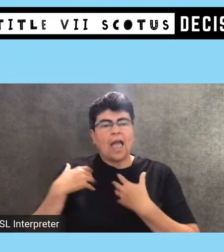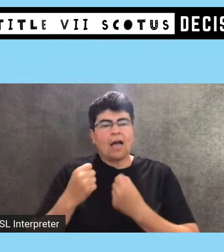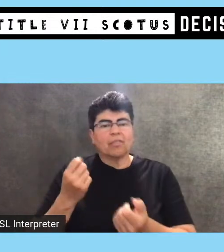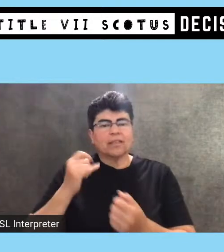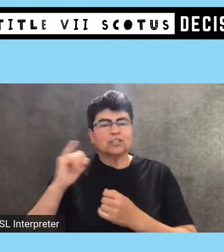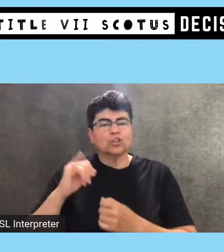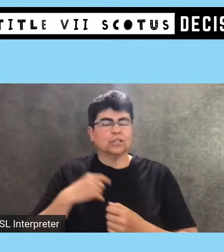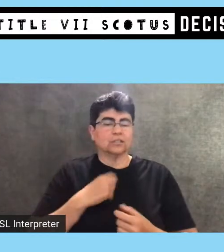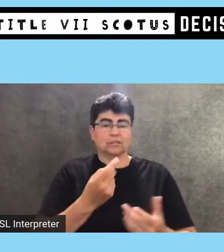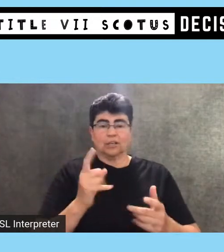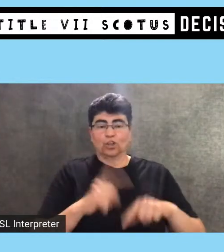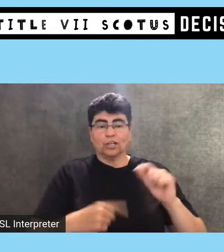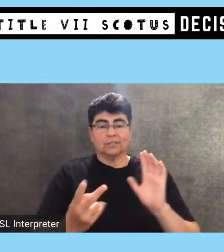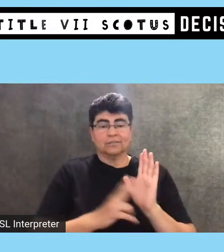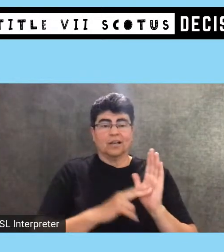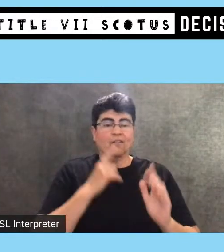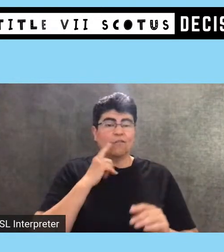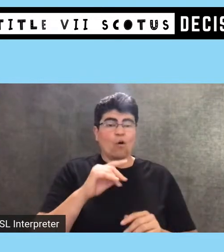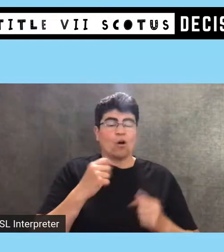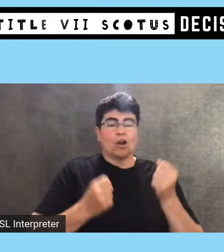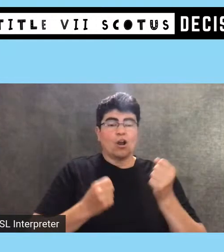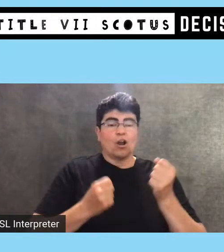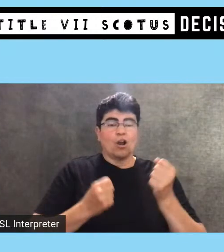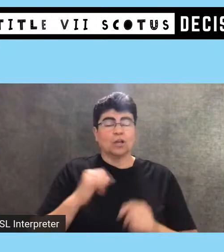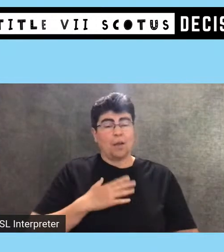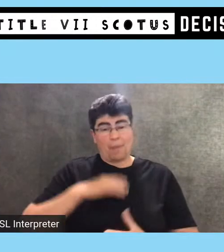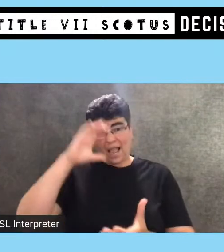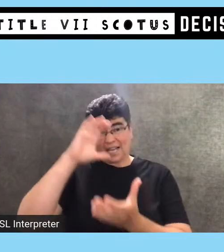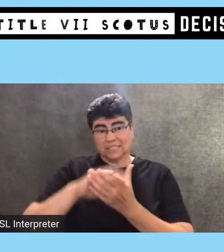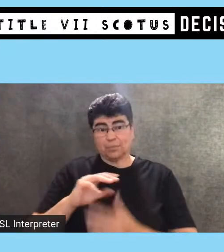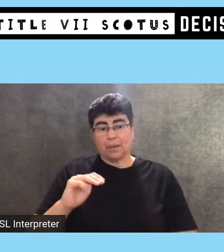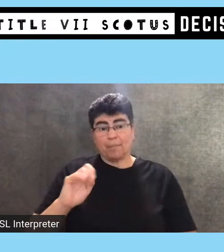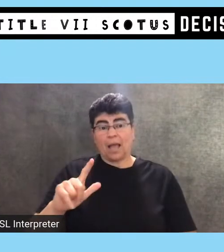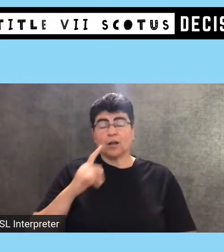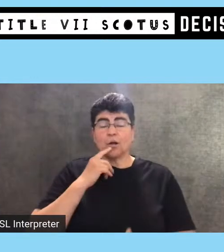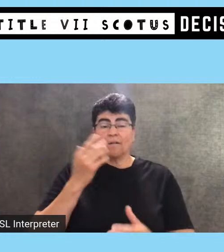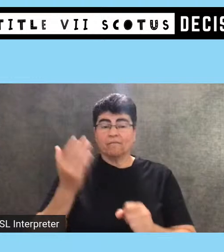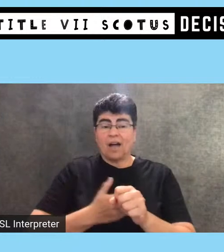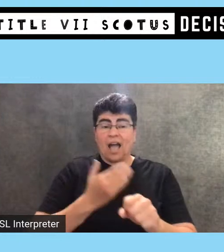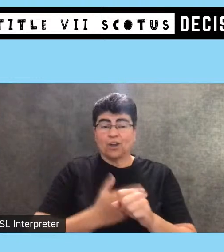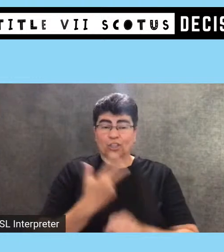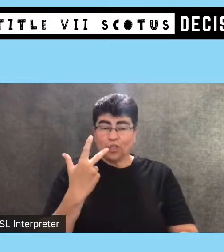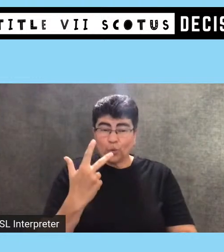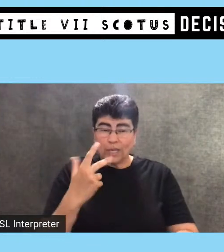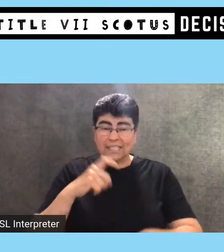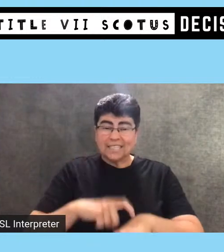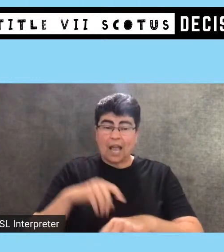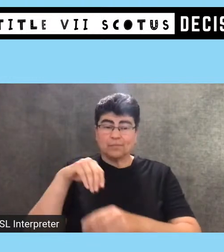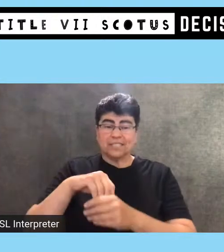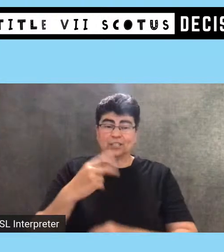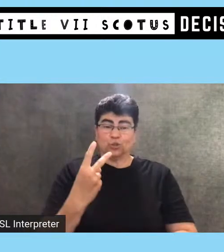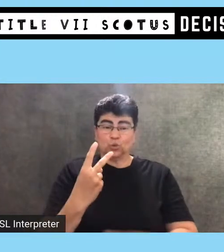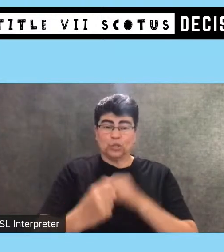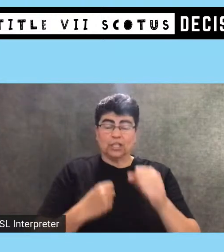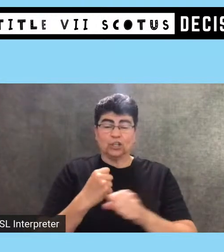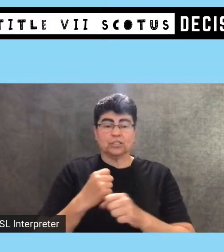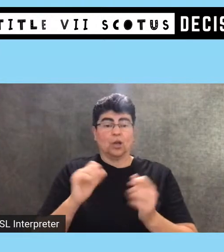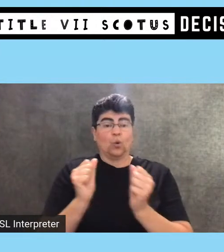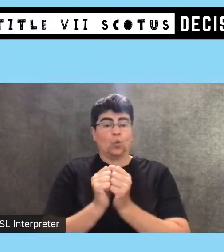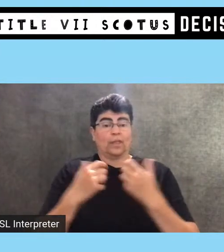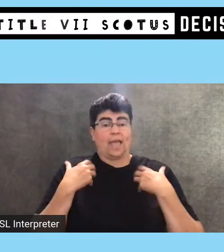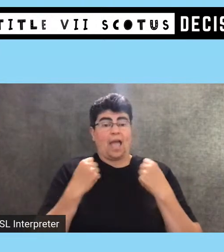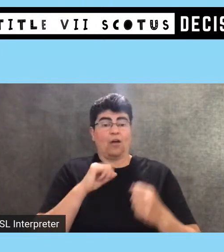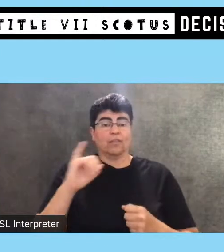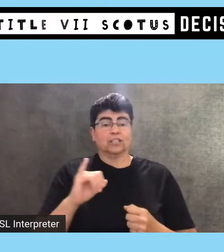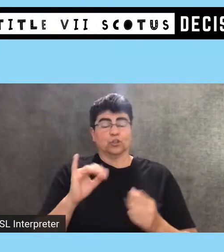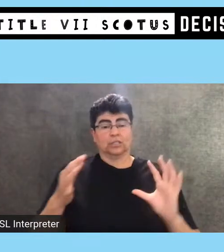insurance. My husband, Michael, was fired 3 times in 2 years. And with health insurance tied to